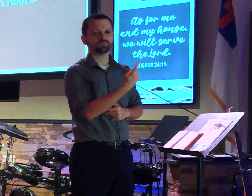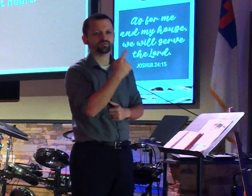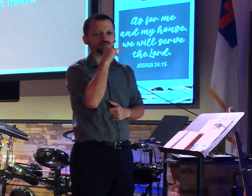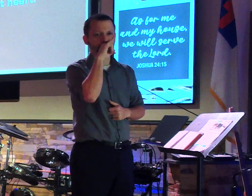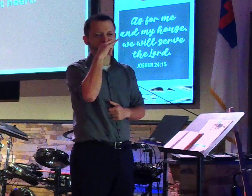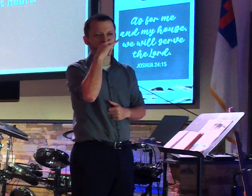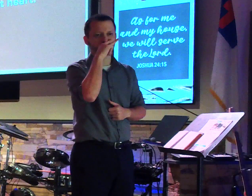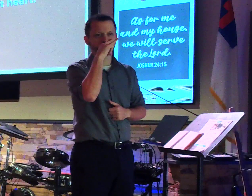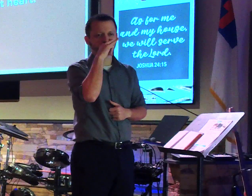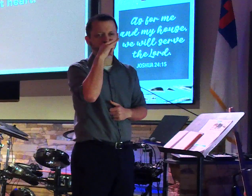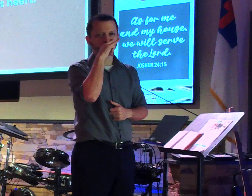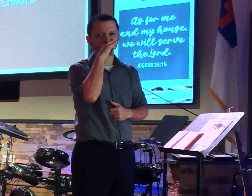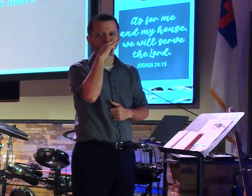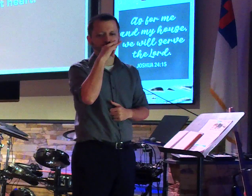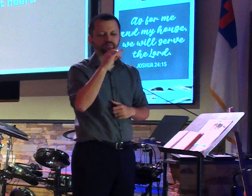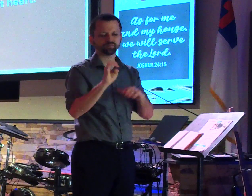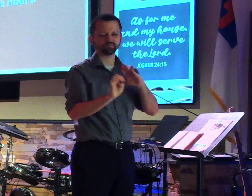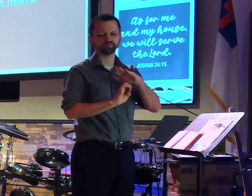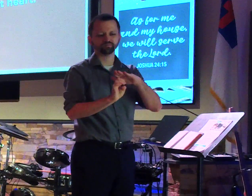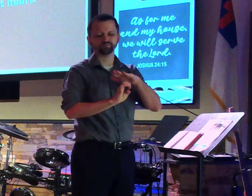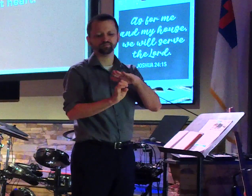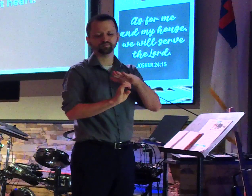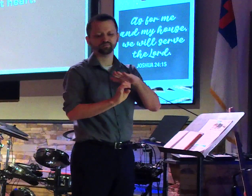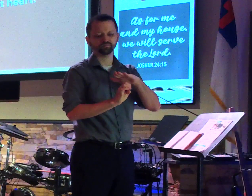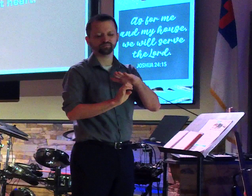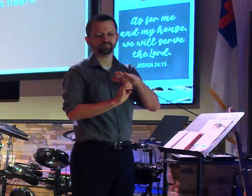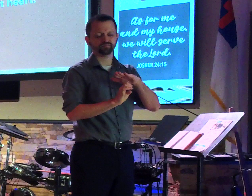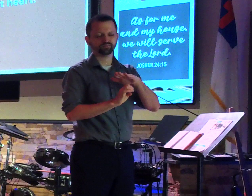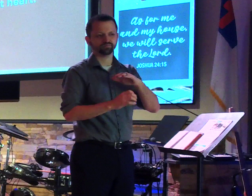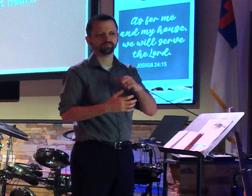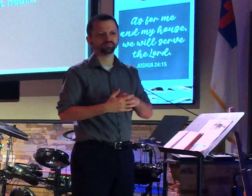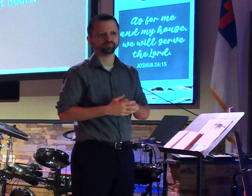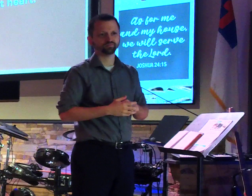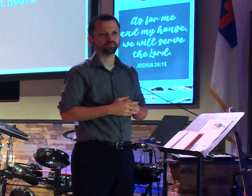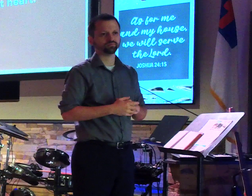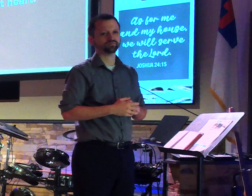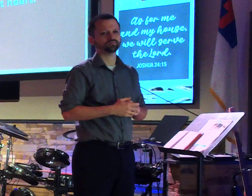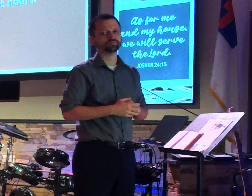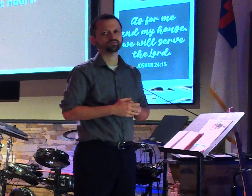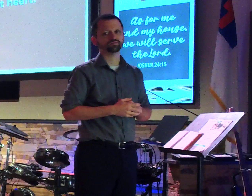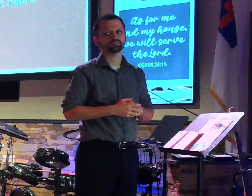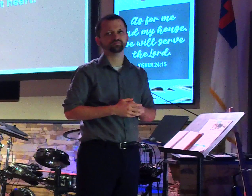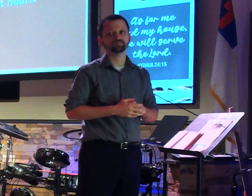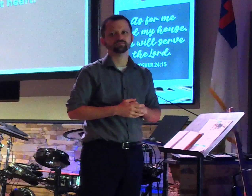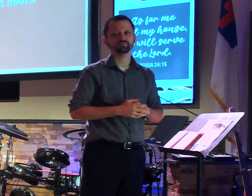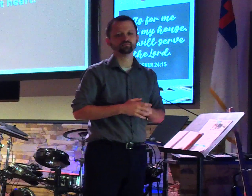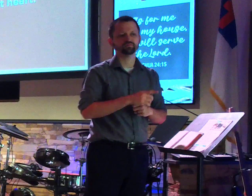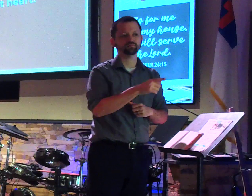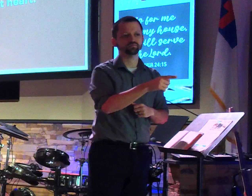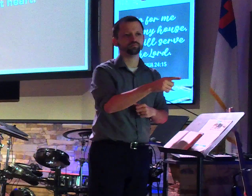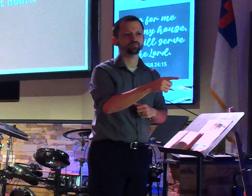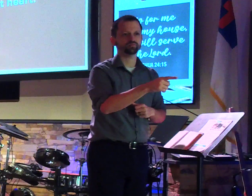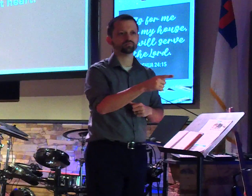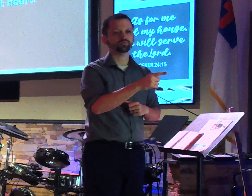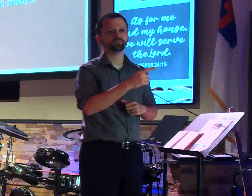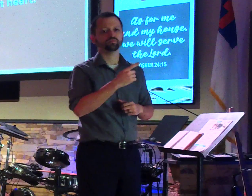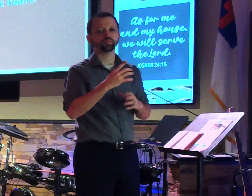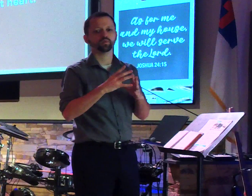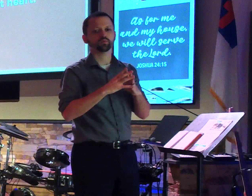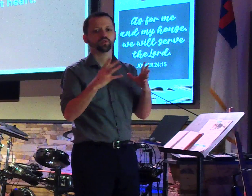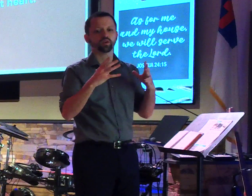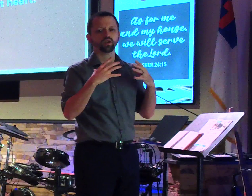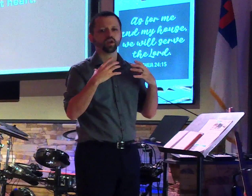grade school, the two youngest ones were in grade school, you know, Denise has been very healthy and